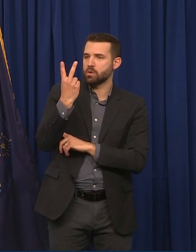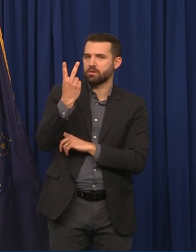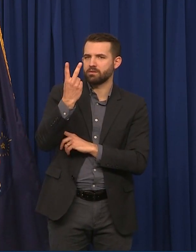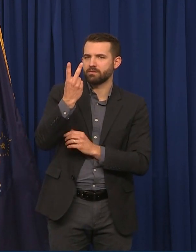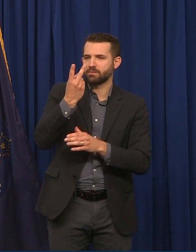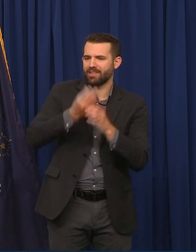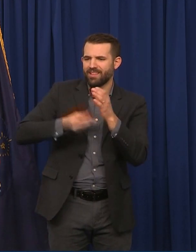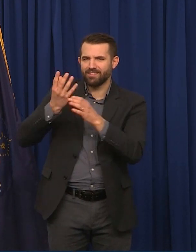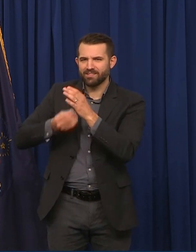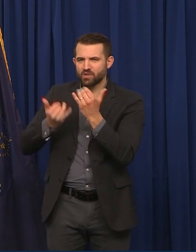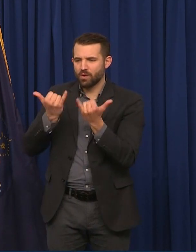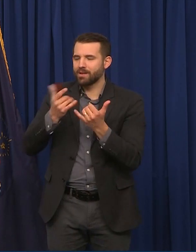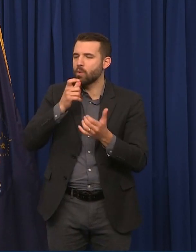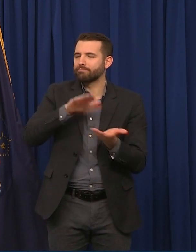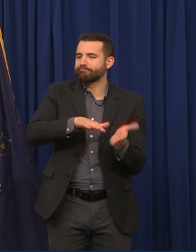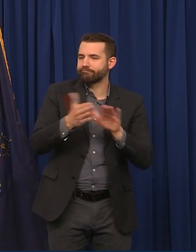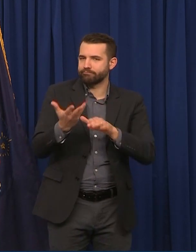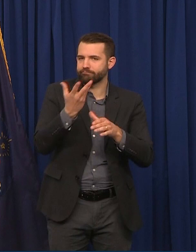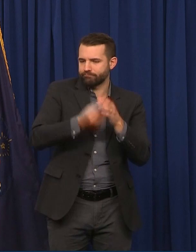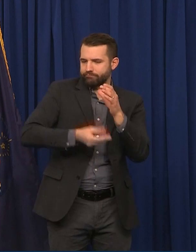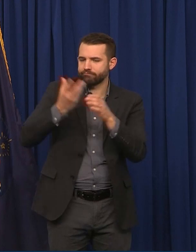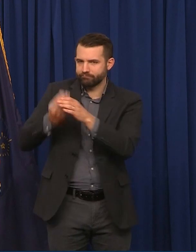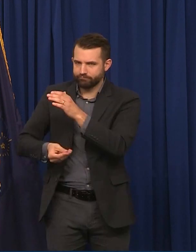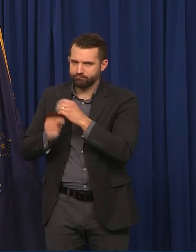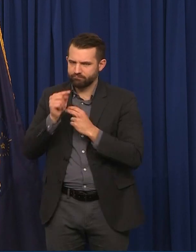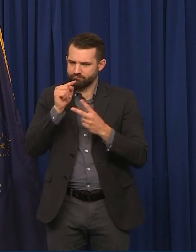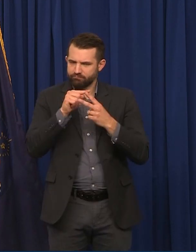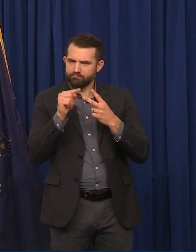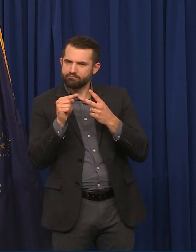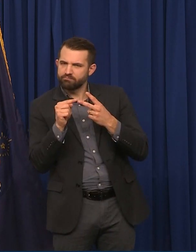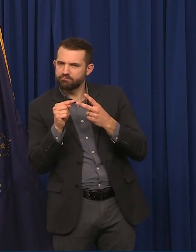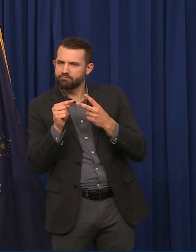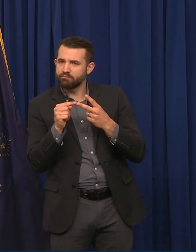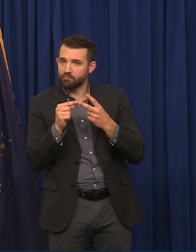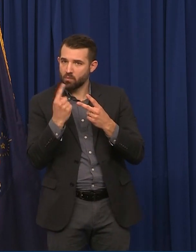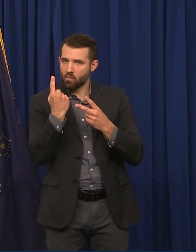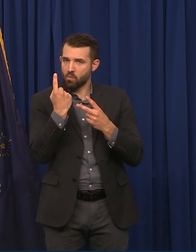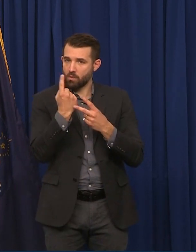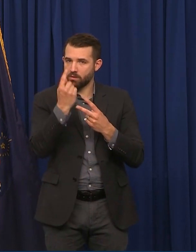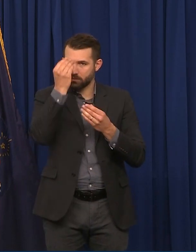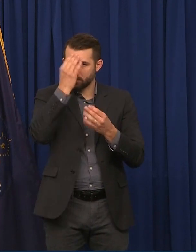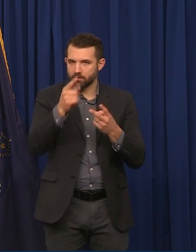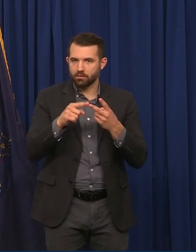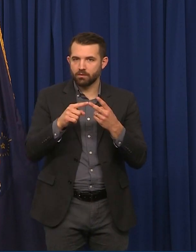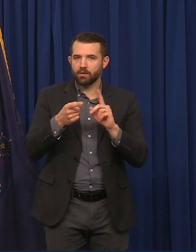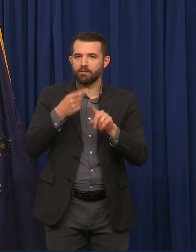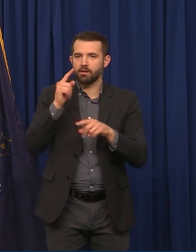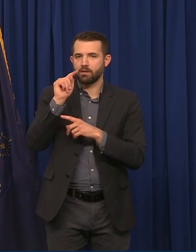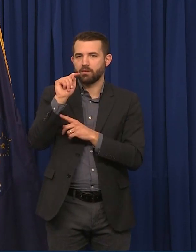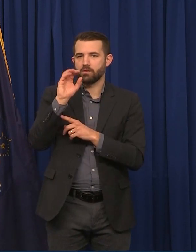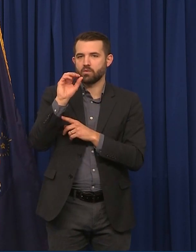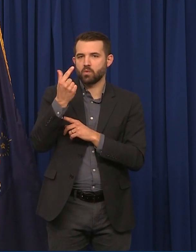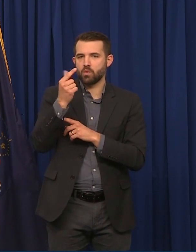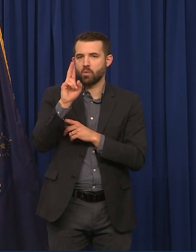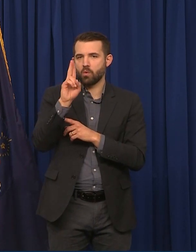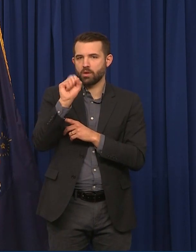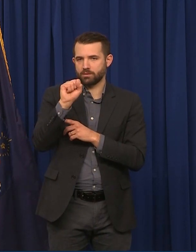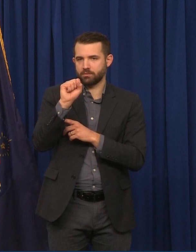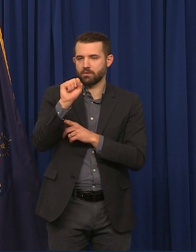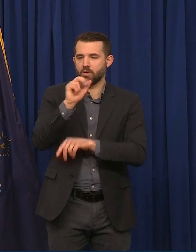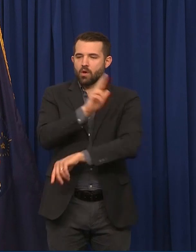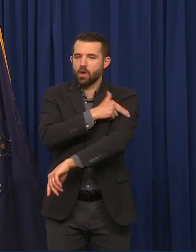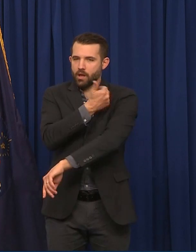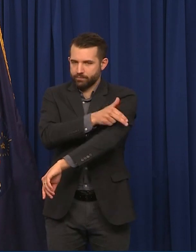take them in reverse order. The first is about a report from Togus. Paul, for confidentiality reasons, we're not releasing or